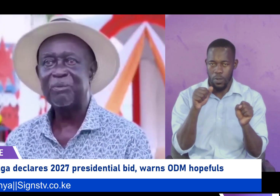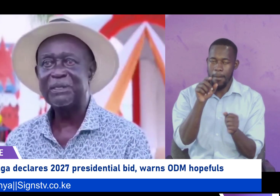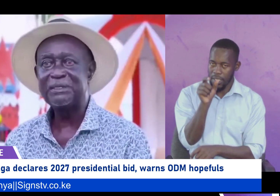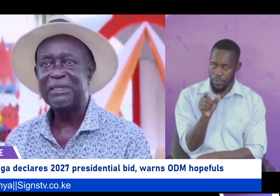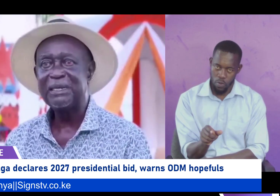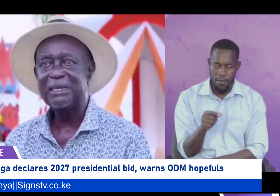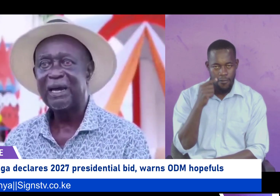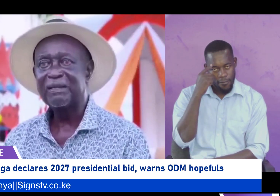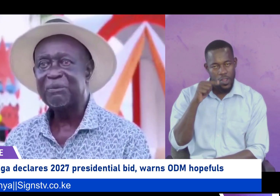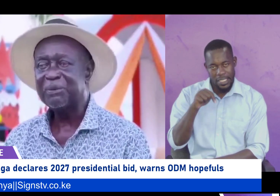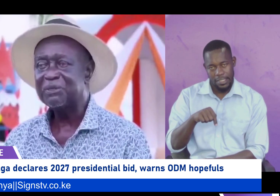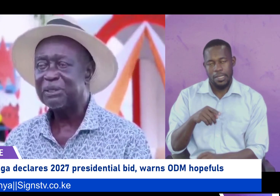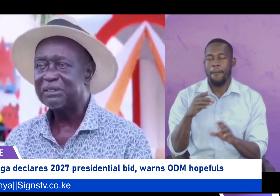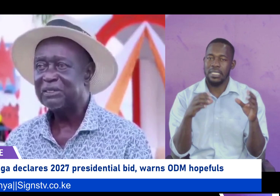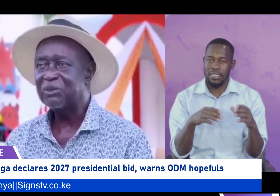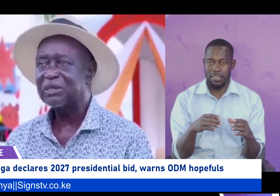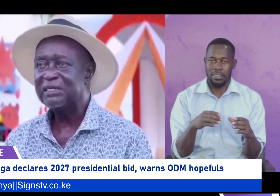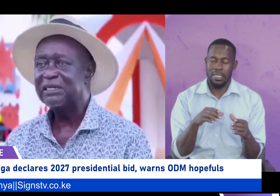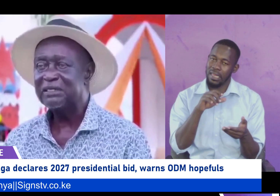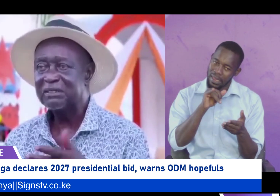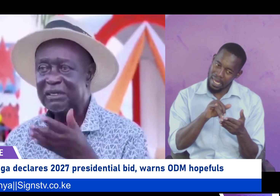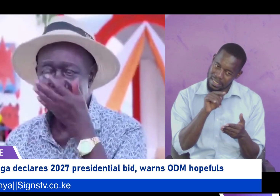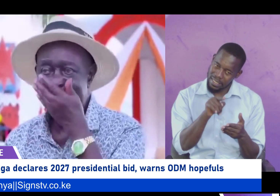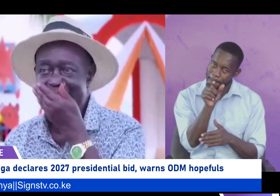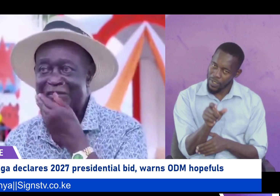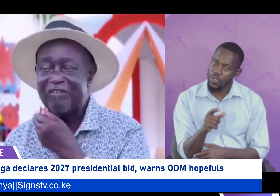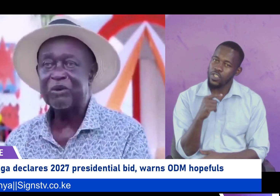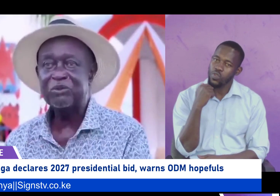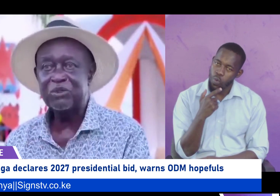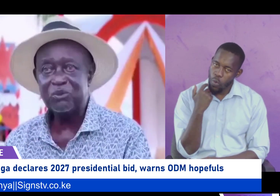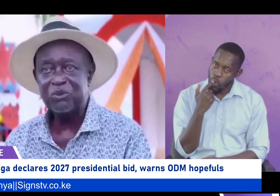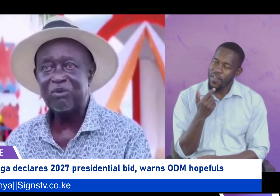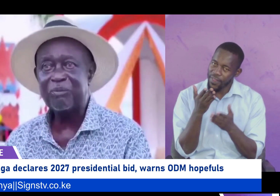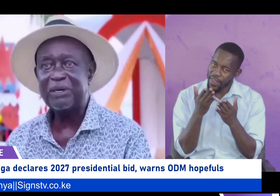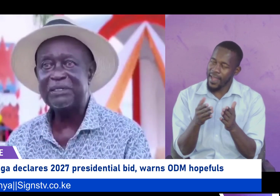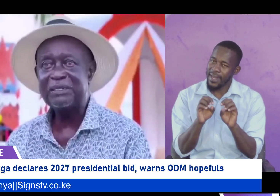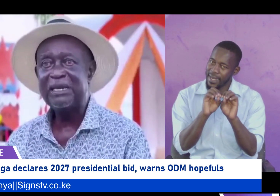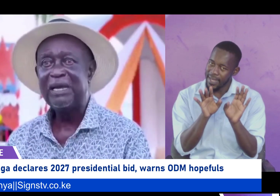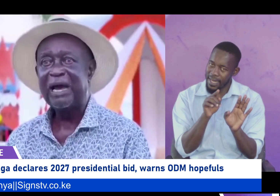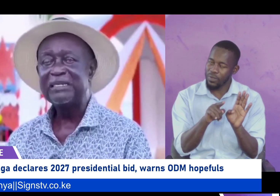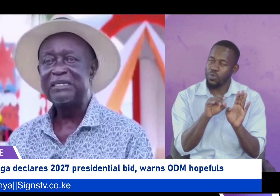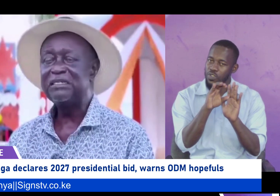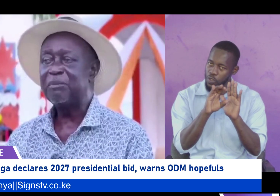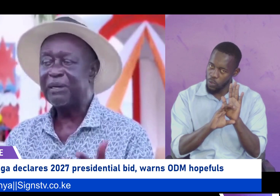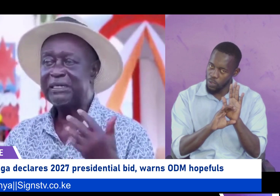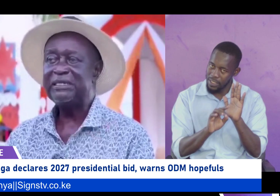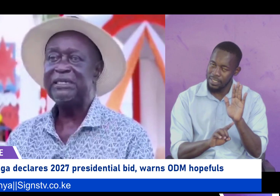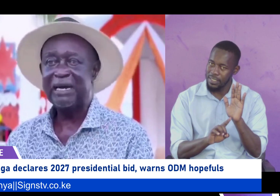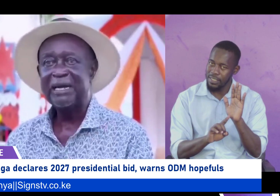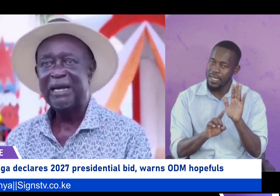party. And that presidential candidate is clearly stated in the constitution of our party. And it is the party leader.